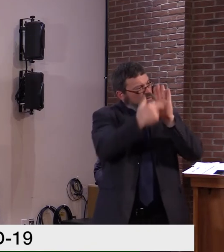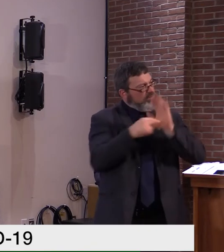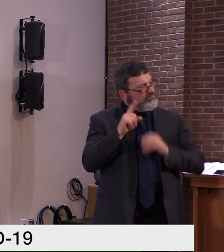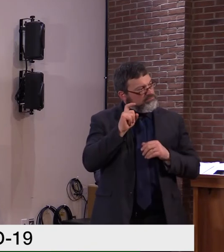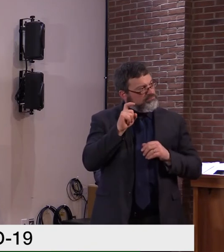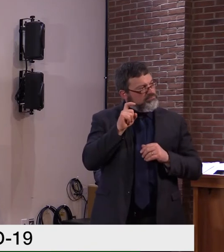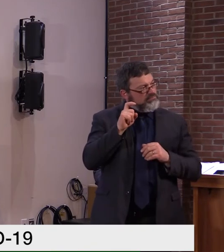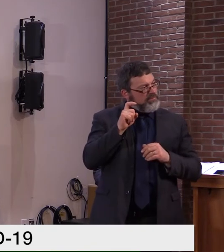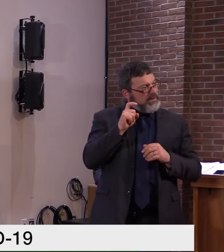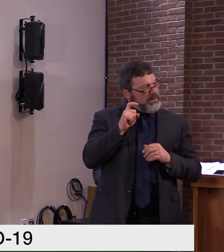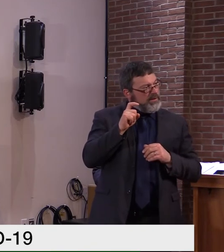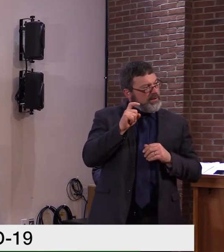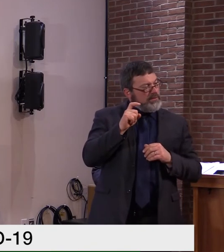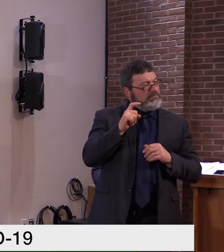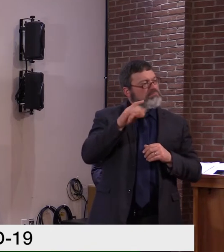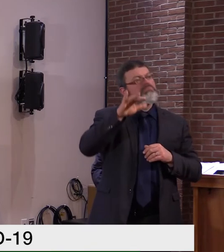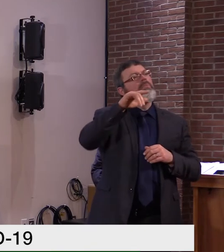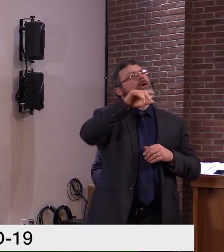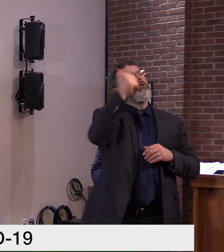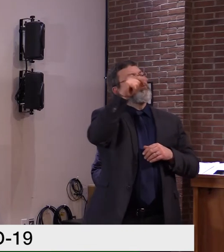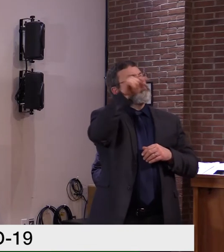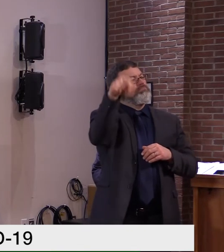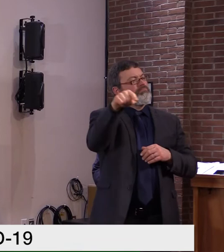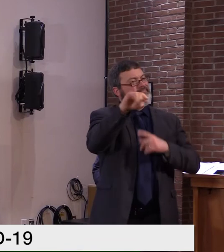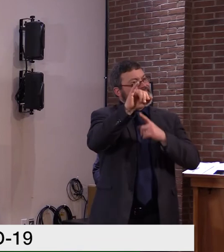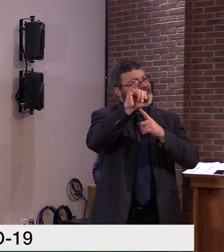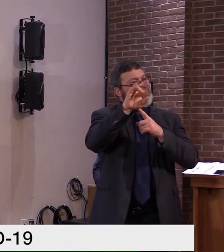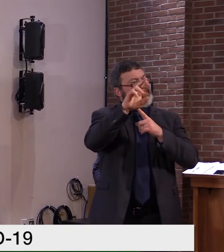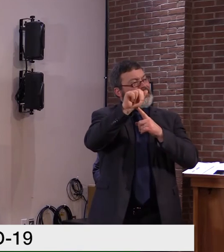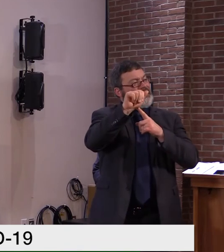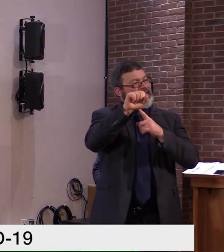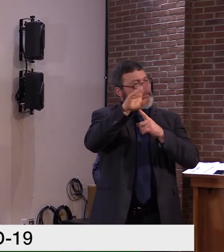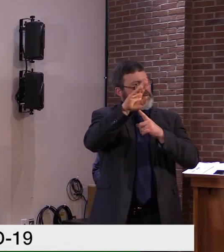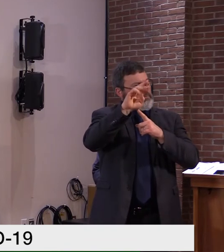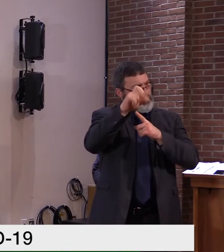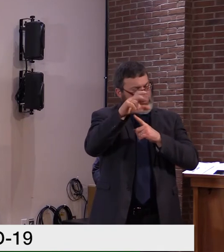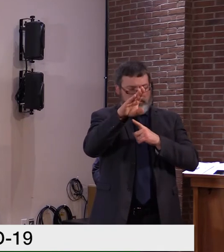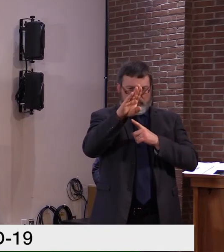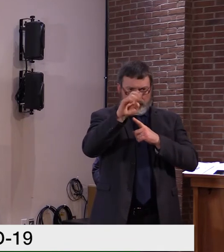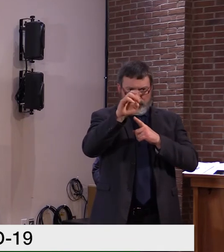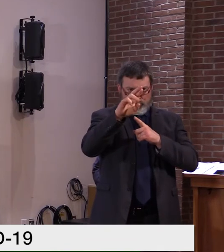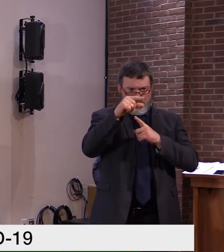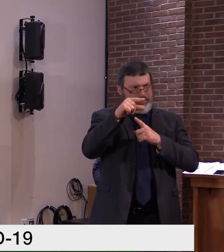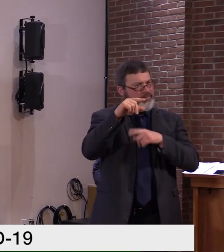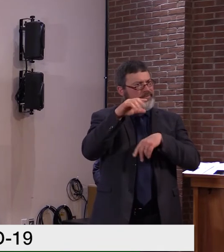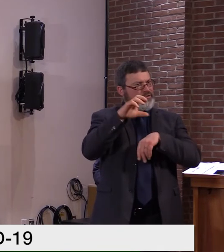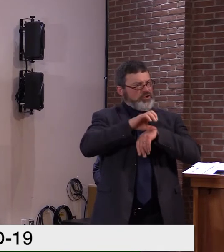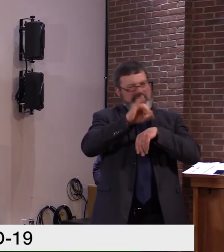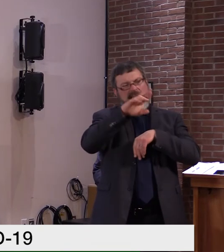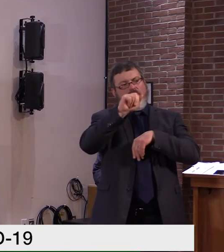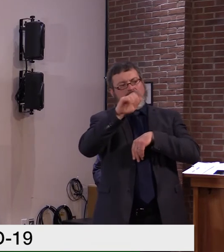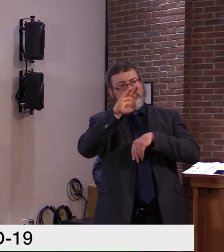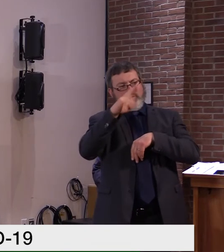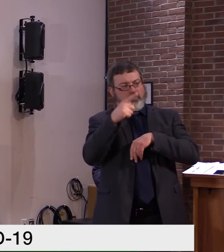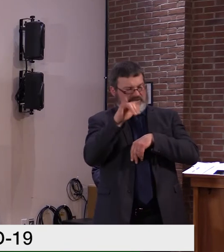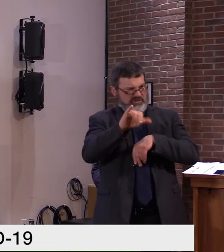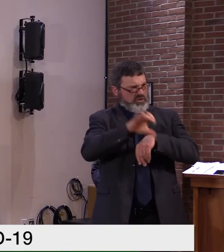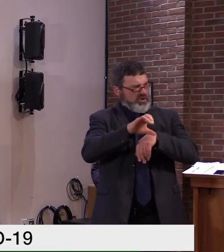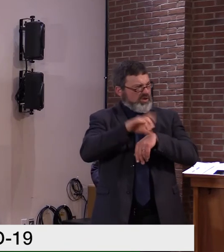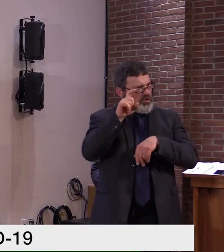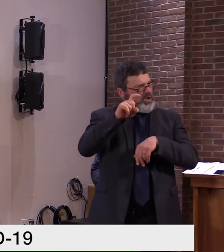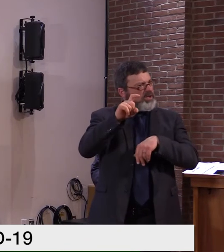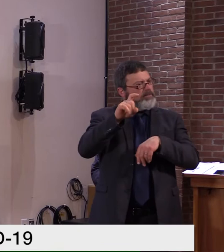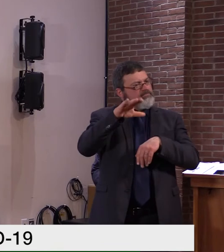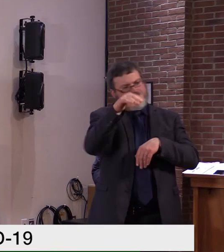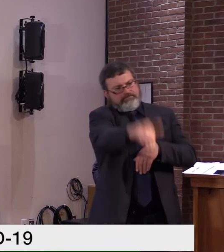abiding by those expectations? And if it's found in this case or in any other case